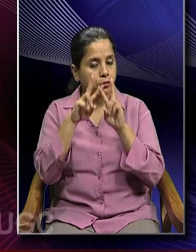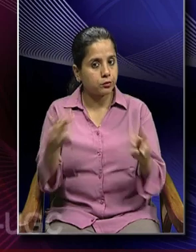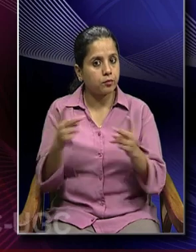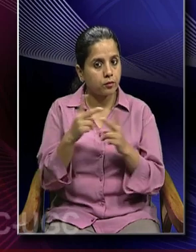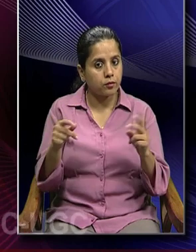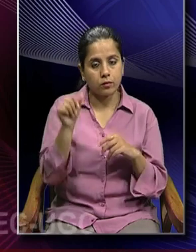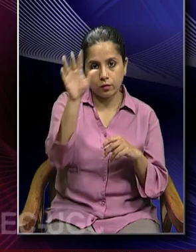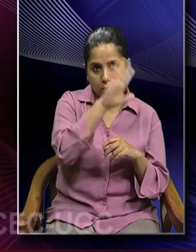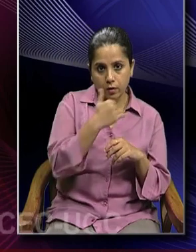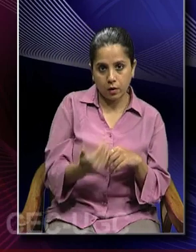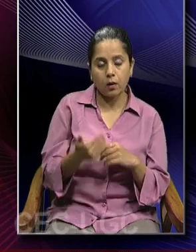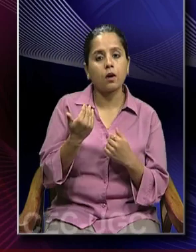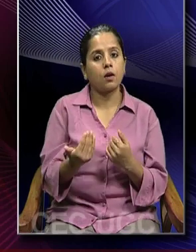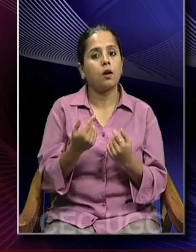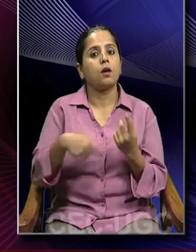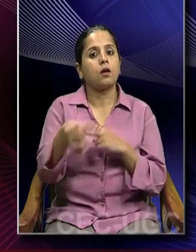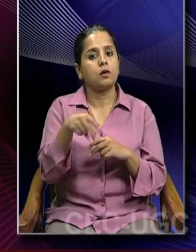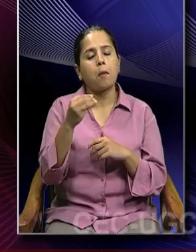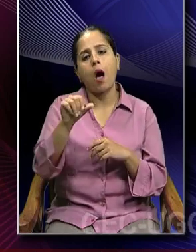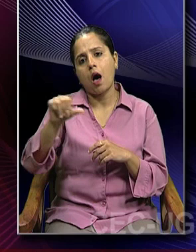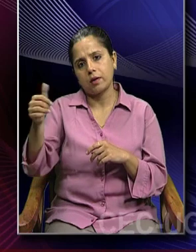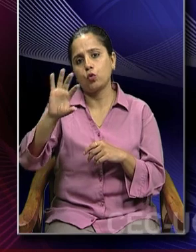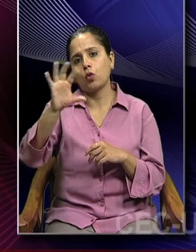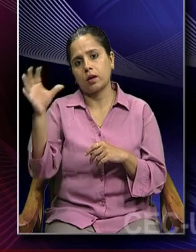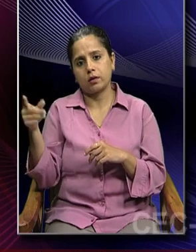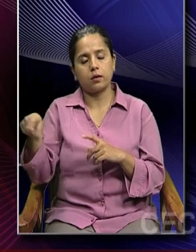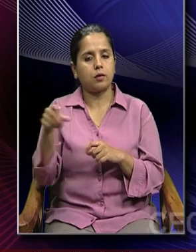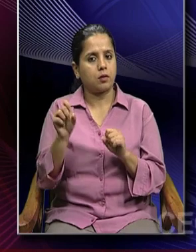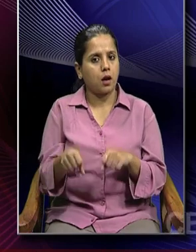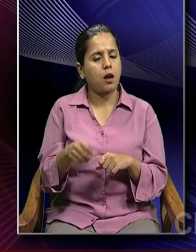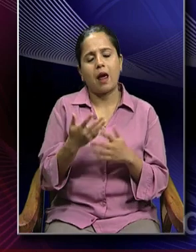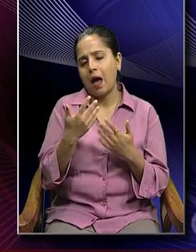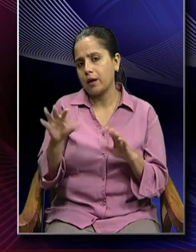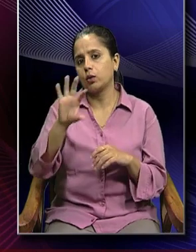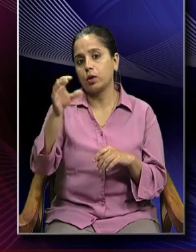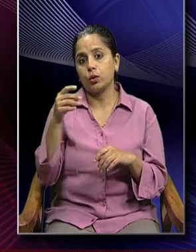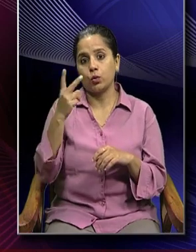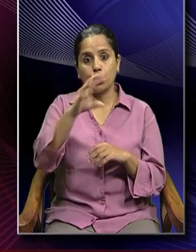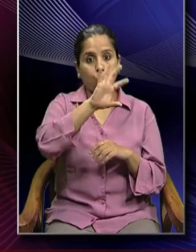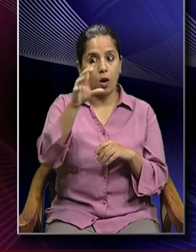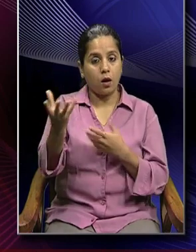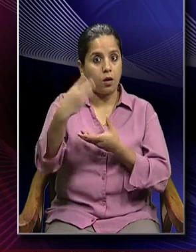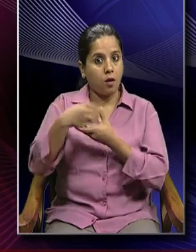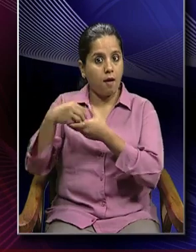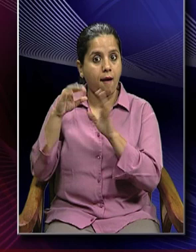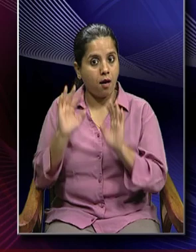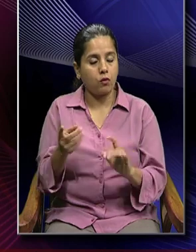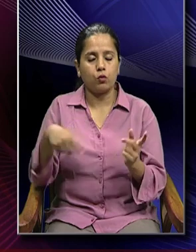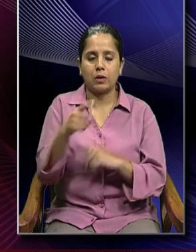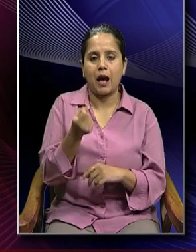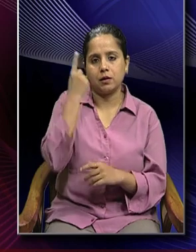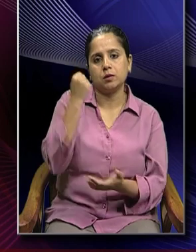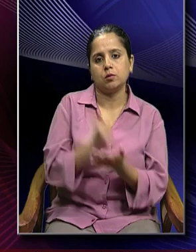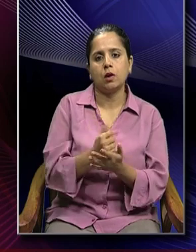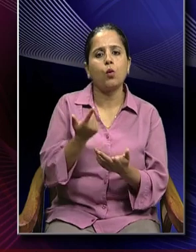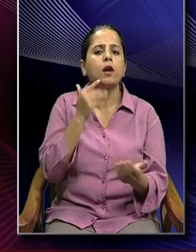of India vis-a-vis some other country. It can be any country. So, when two nations are involved, we have to understand that what